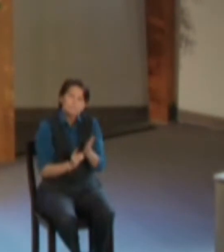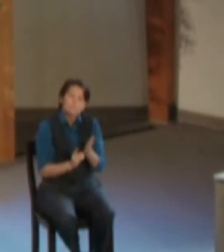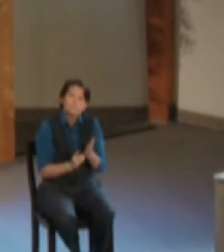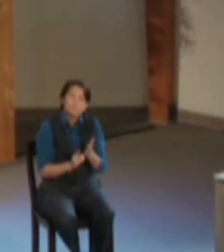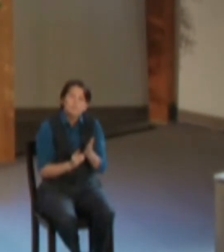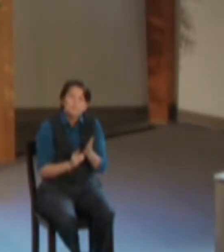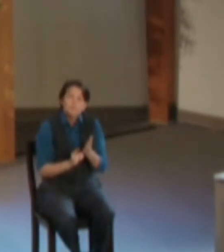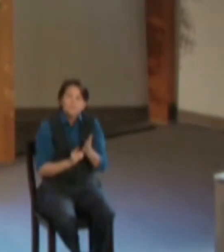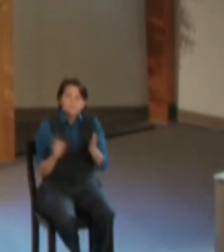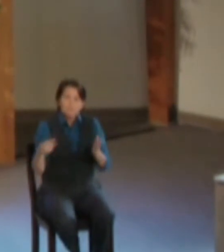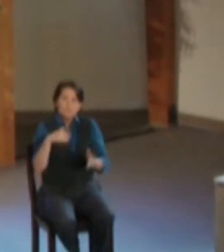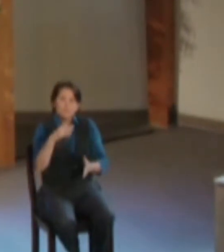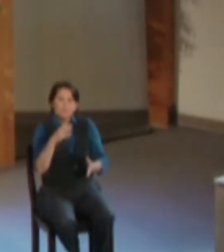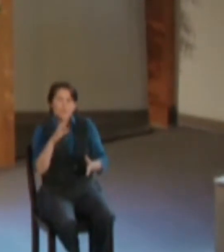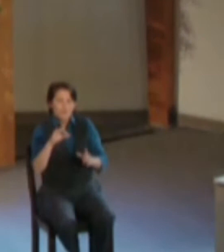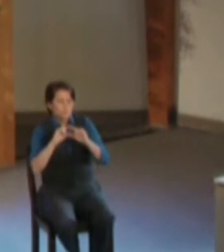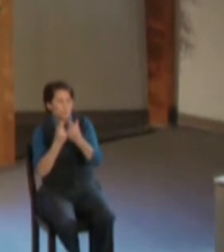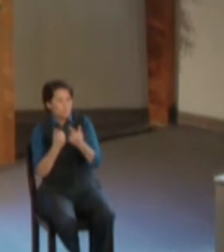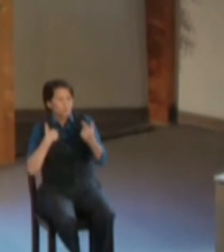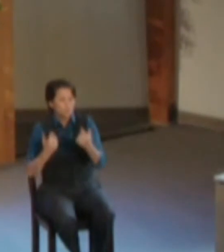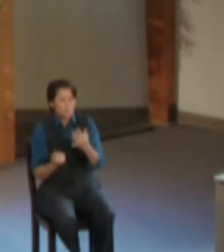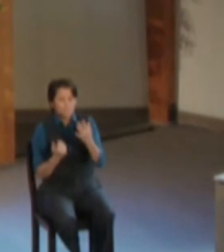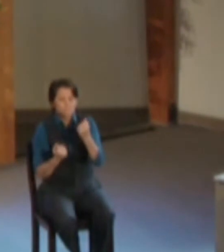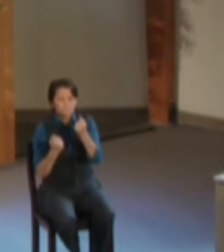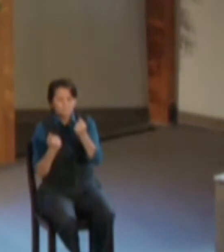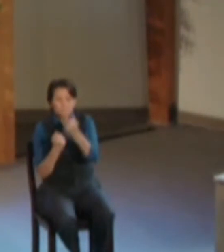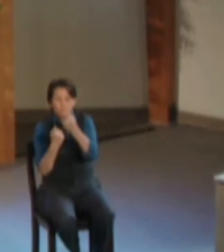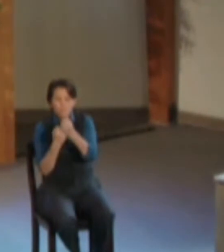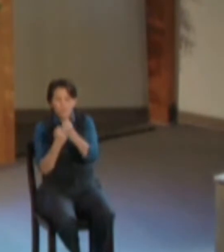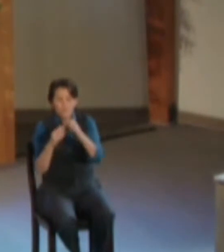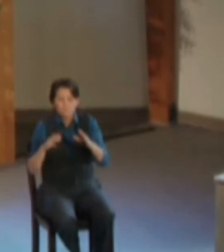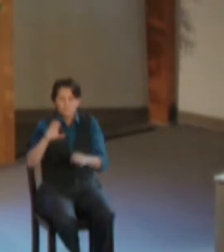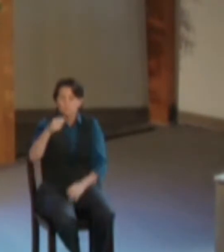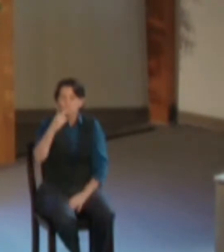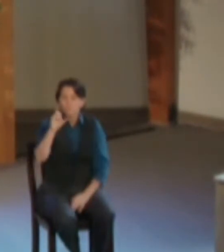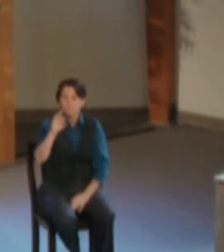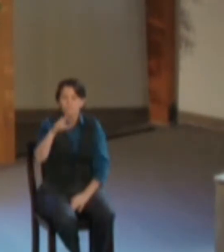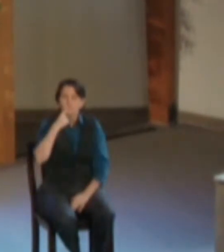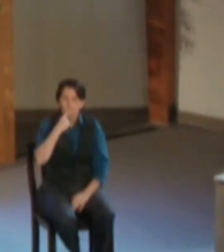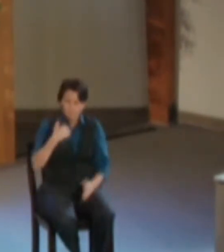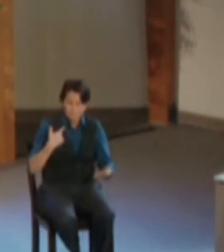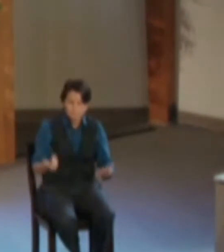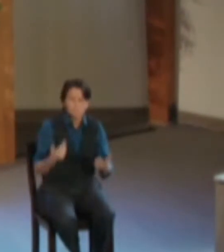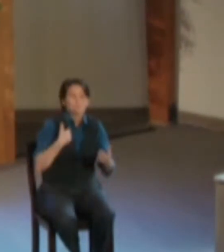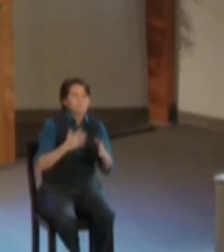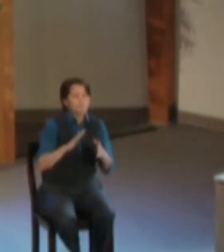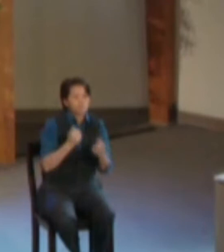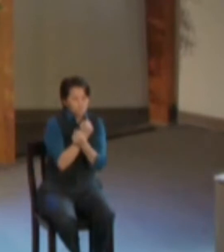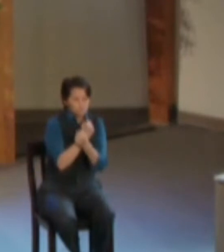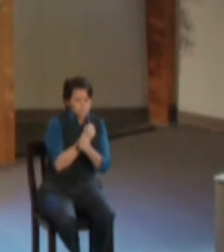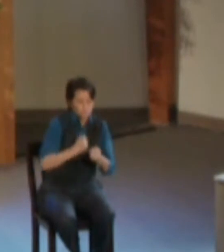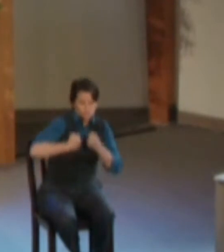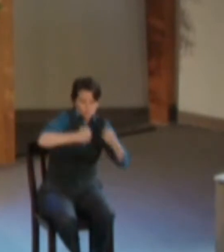group Community Supported Shelters is the driving force behind this effort, all from donations. He says Conestoga Huts are stronger and more permanent